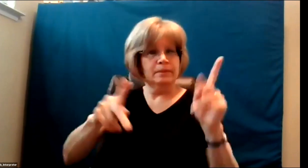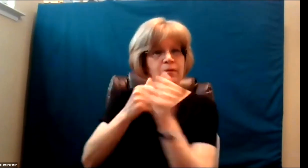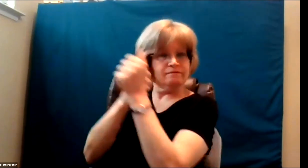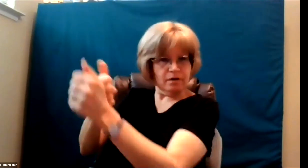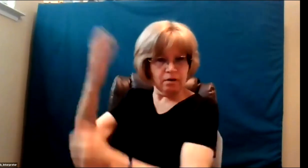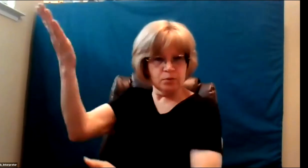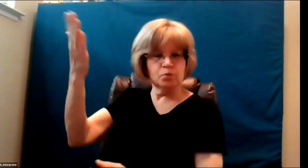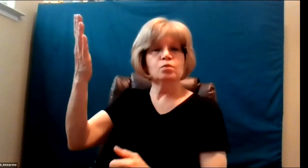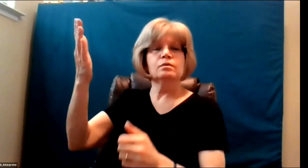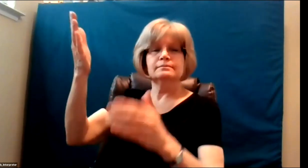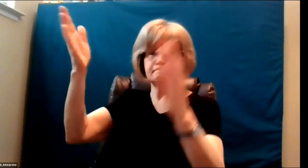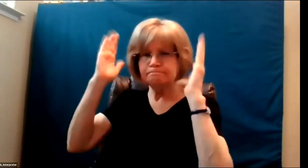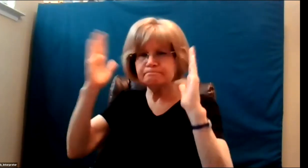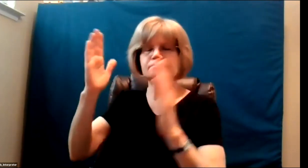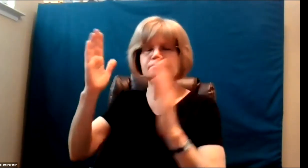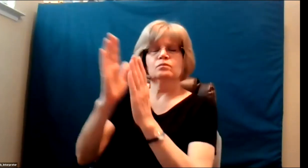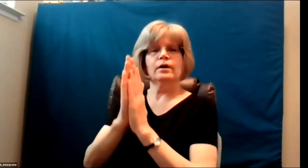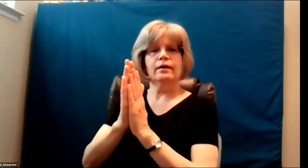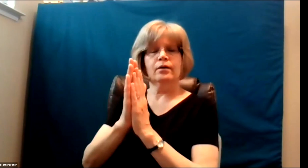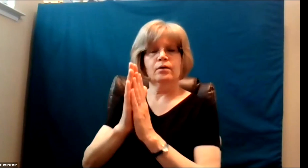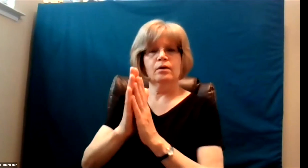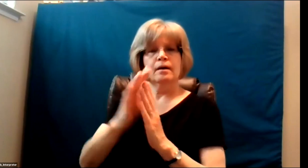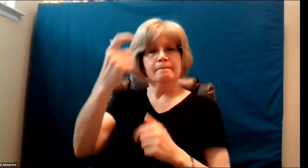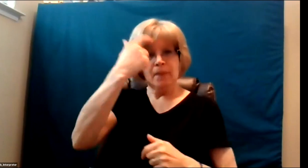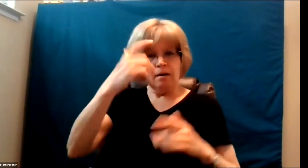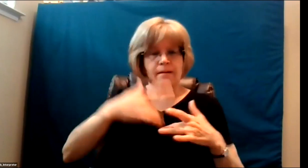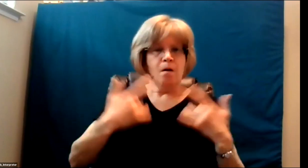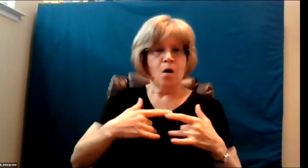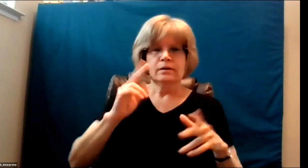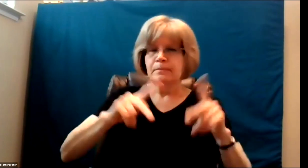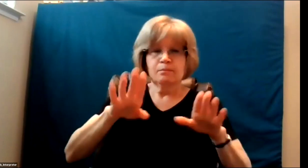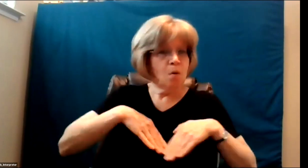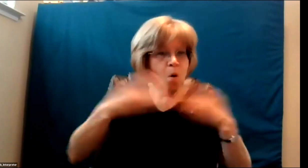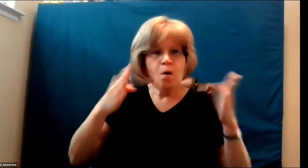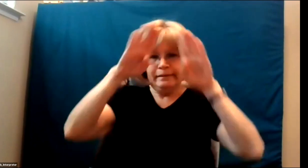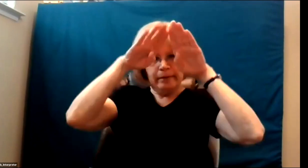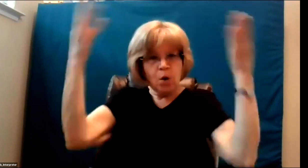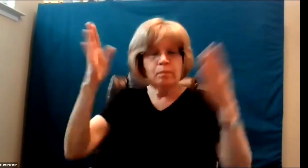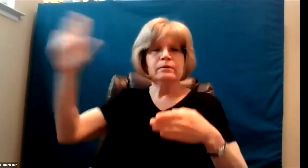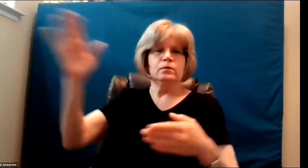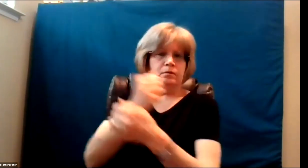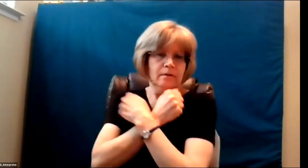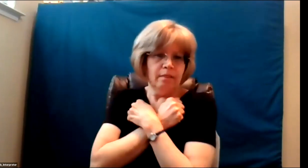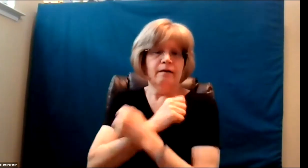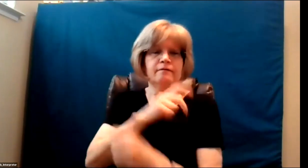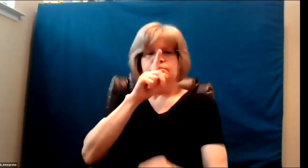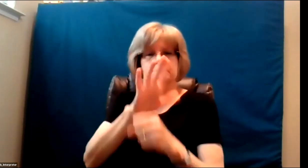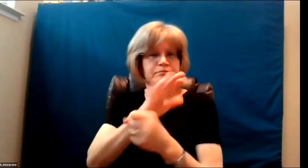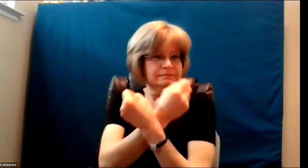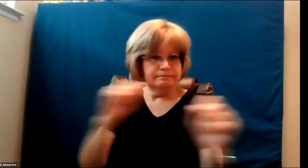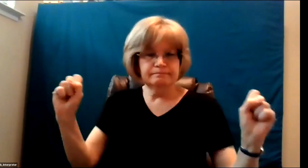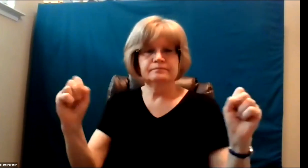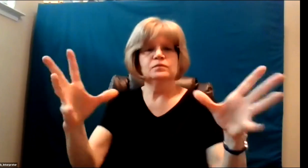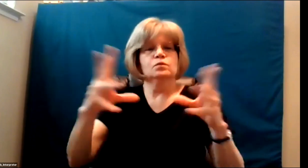Father, hear our prayer. Open the minds and hearts of people everywhere to your love and the promise of salvation that comes with